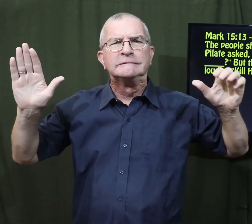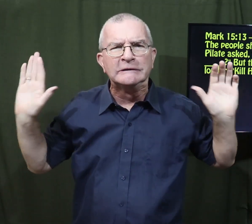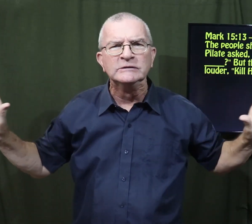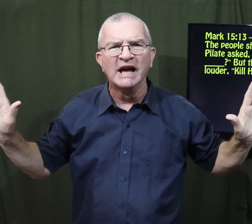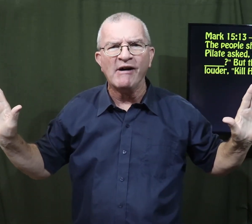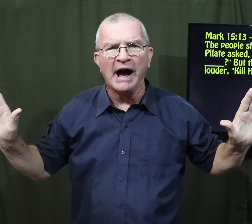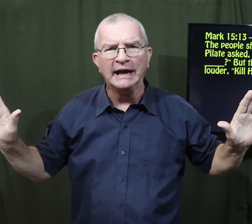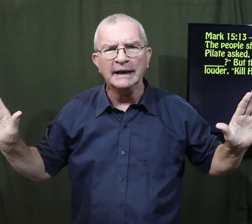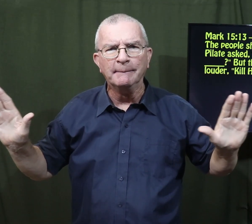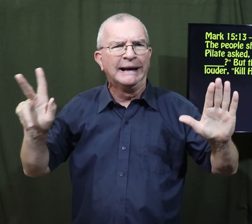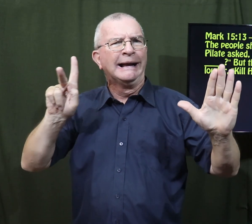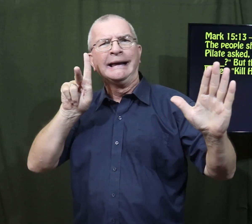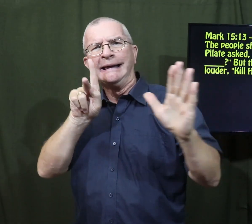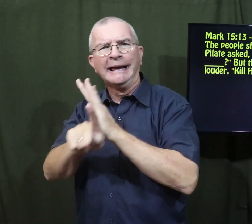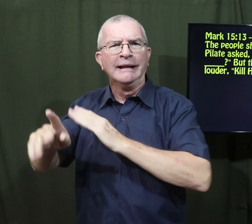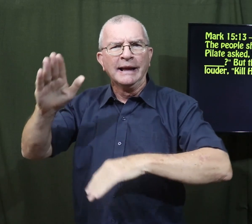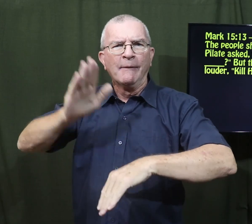him on a cross.